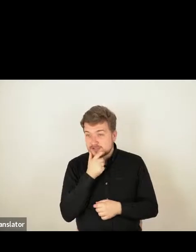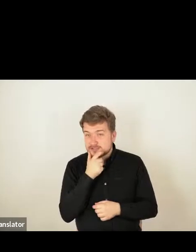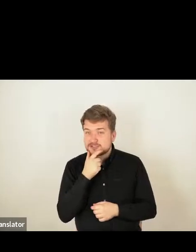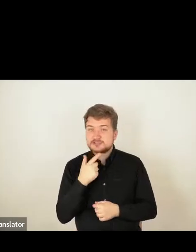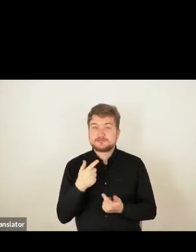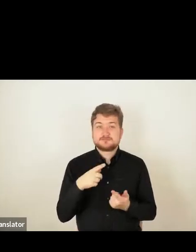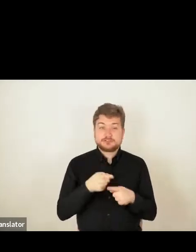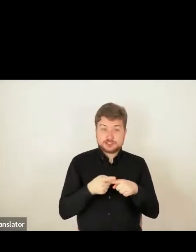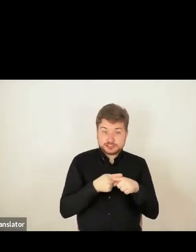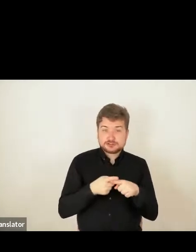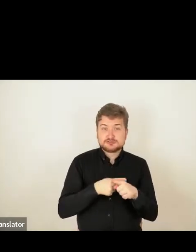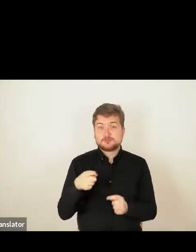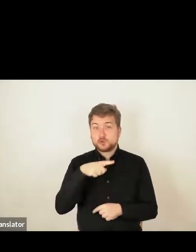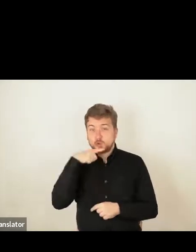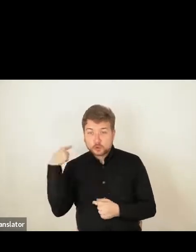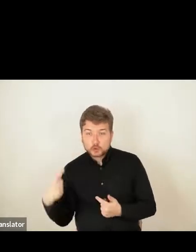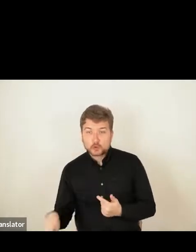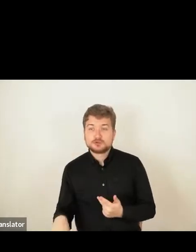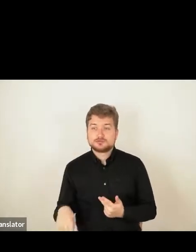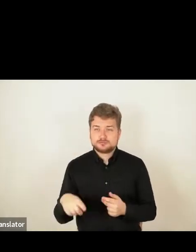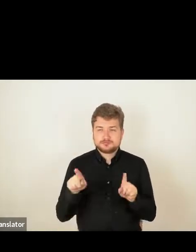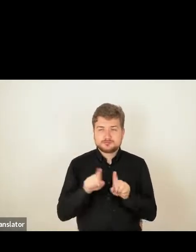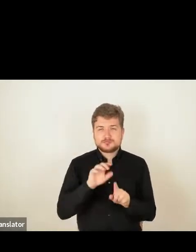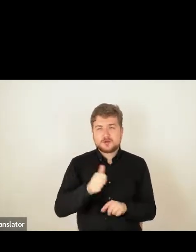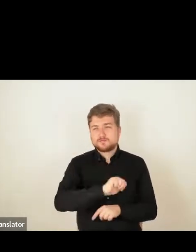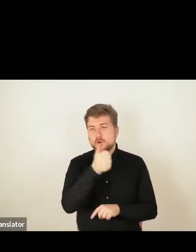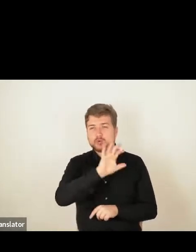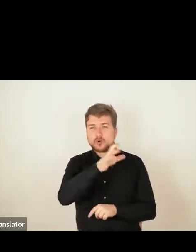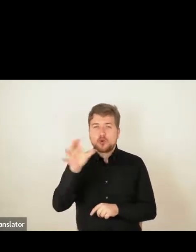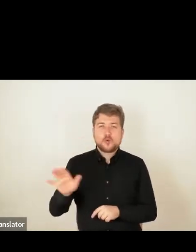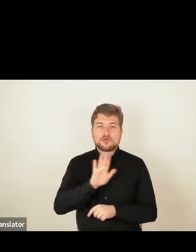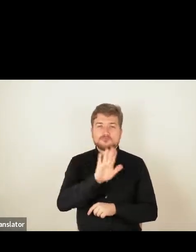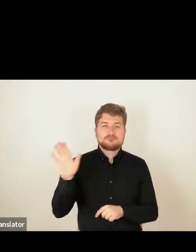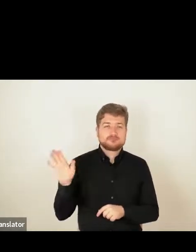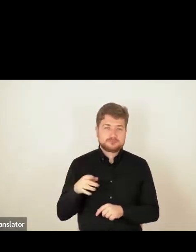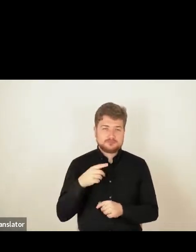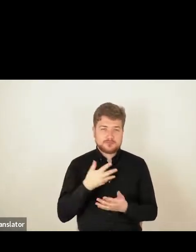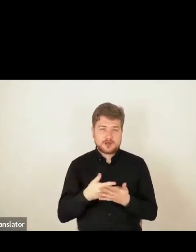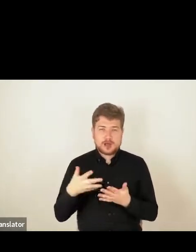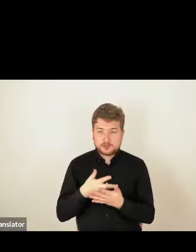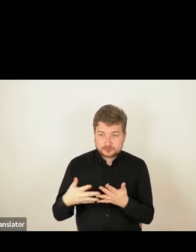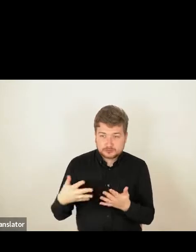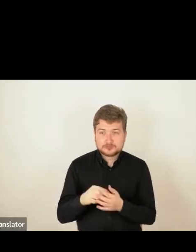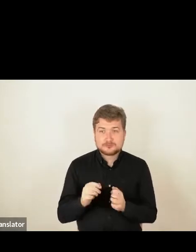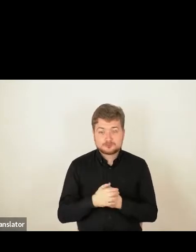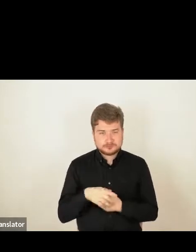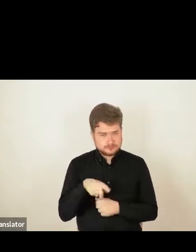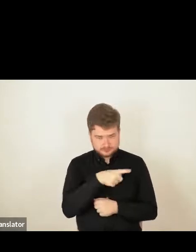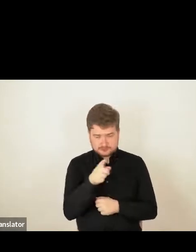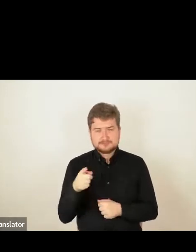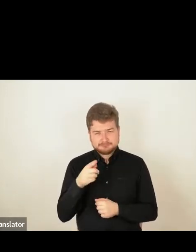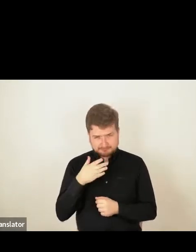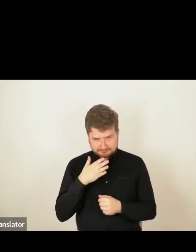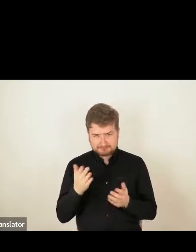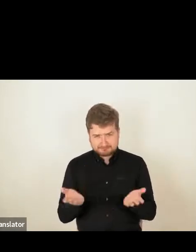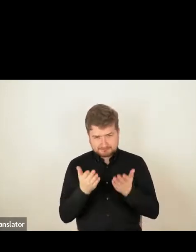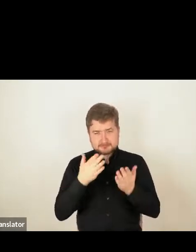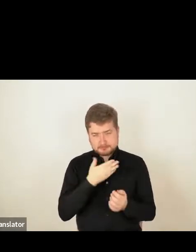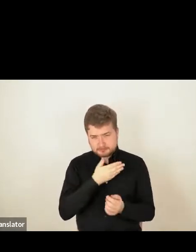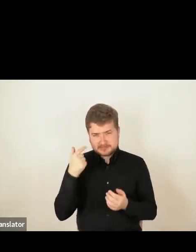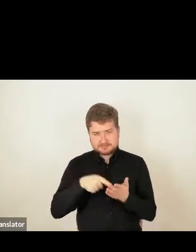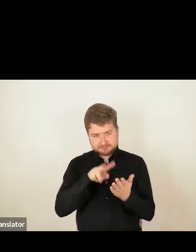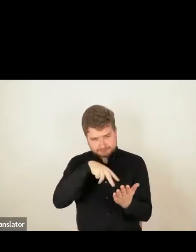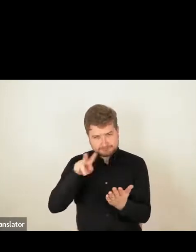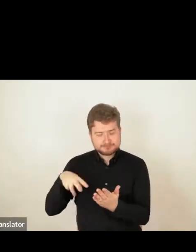offices. I would strongly encourage all of you to take a look at this publication and read it with a forward-looking way